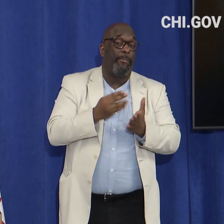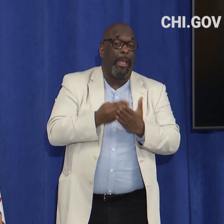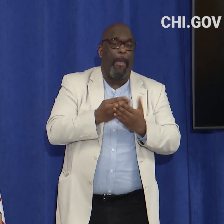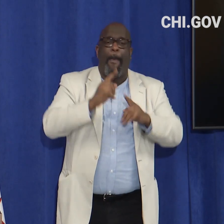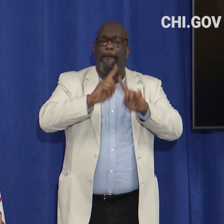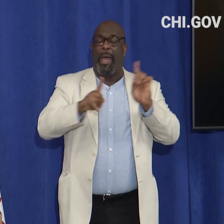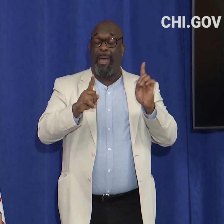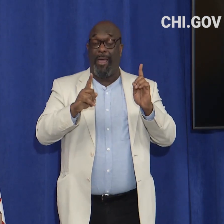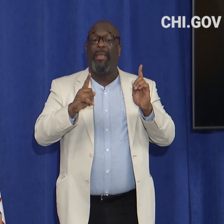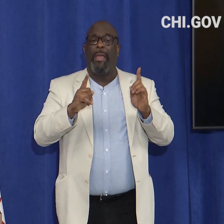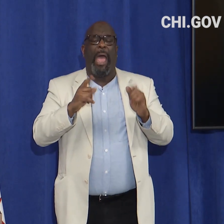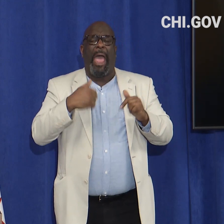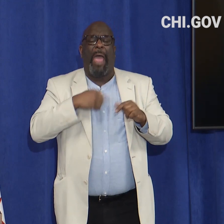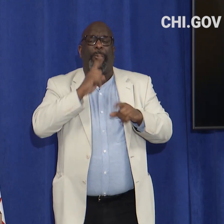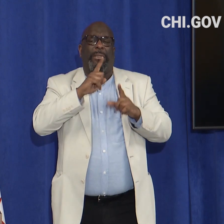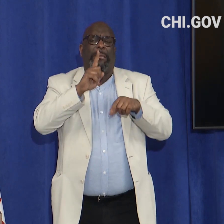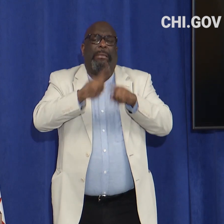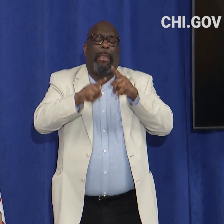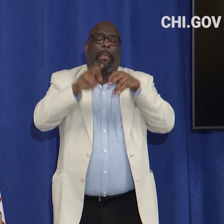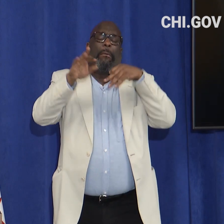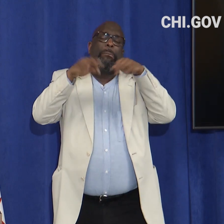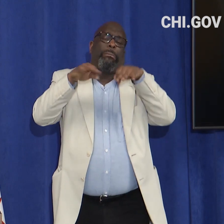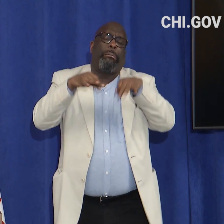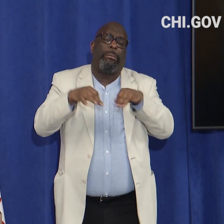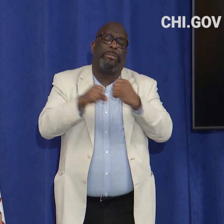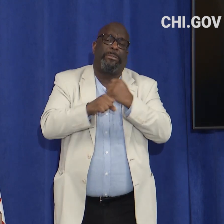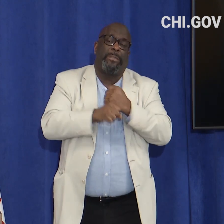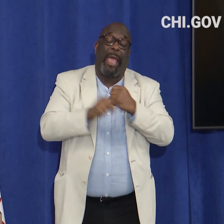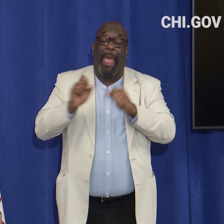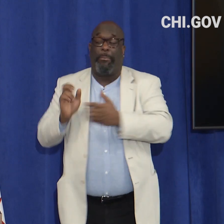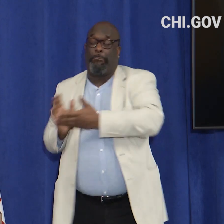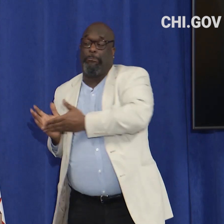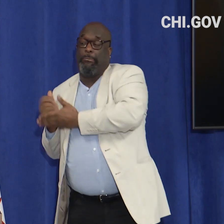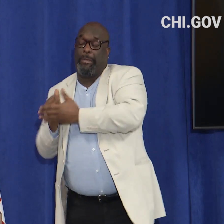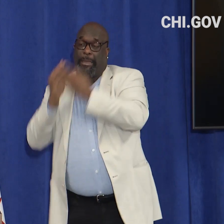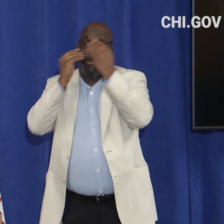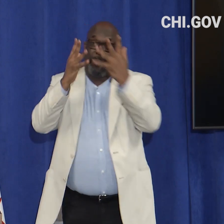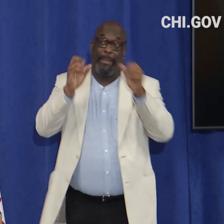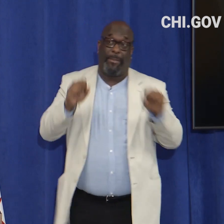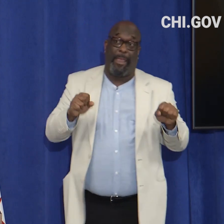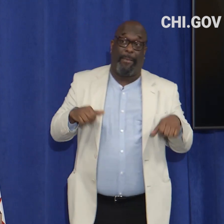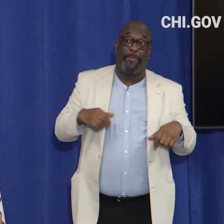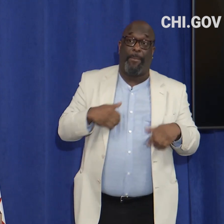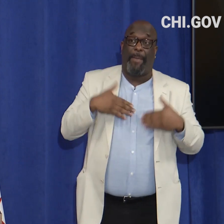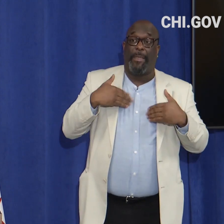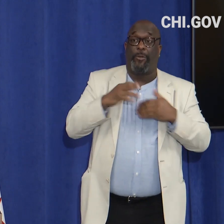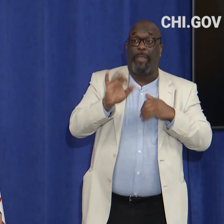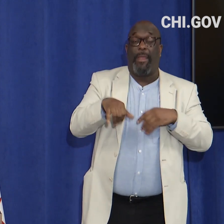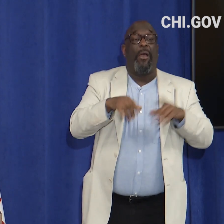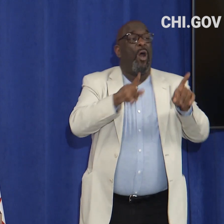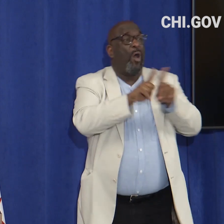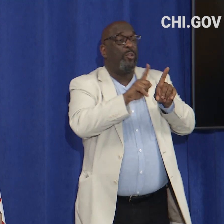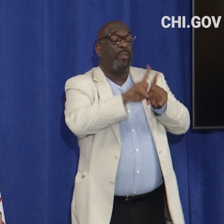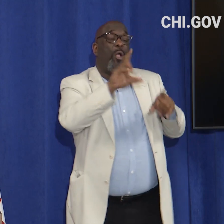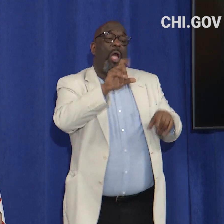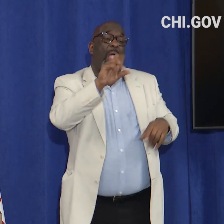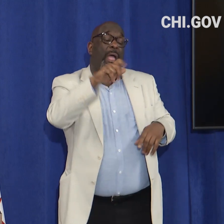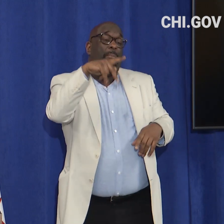fingertips to be able to assess it, but we're happy to track that down and get it to you. Lala as well. I mean, there's a lot of money that comes from Lala. Yes, it